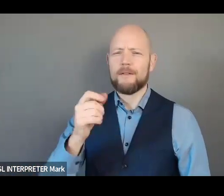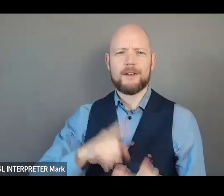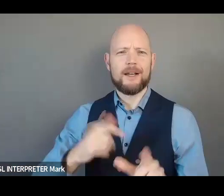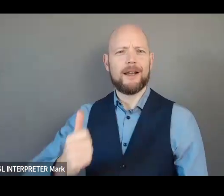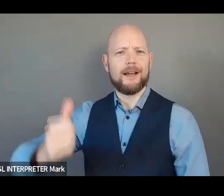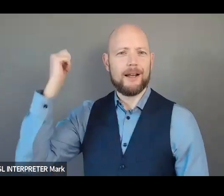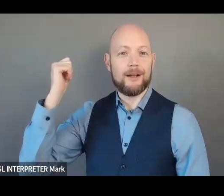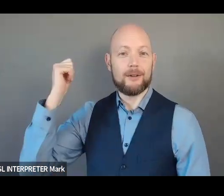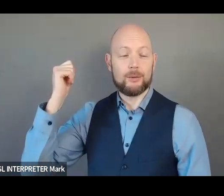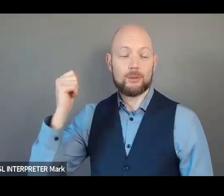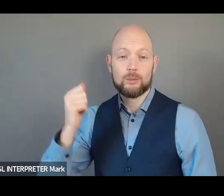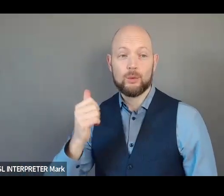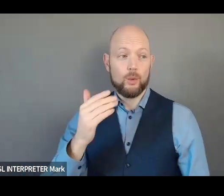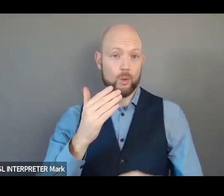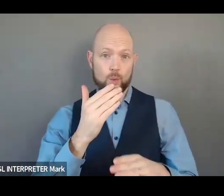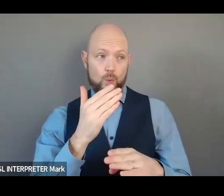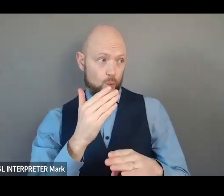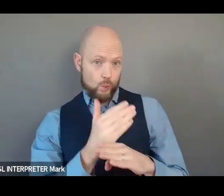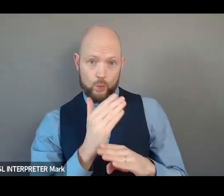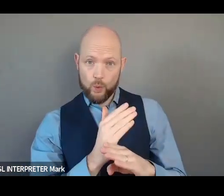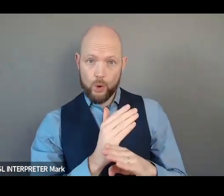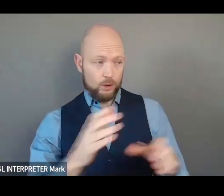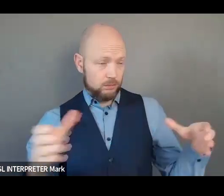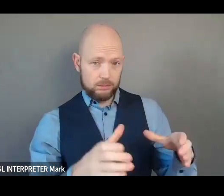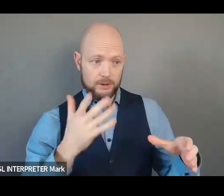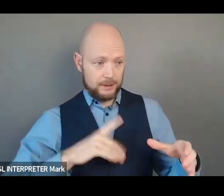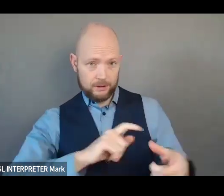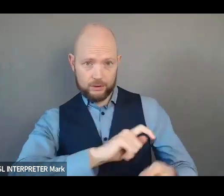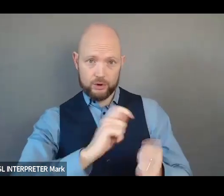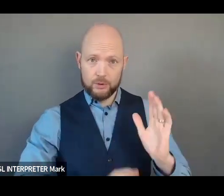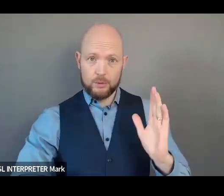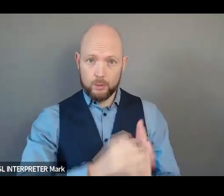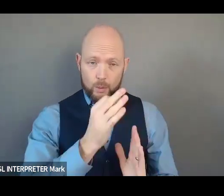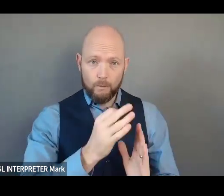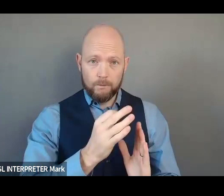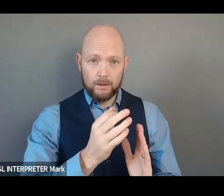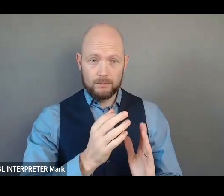a change or something that we need to improve, that would not be the most